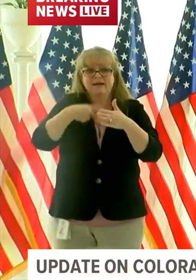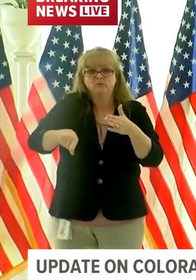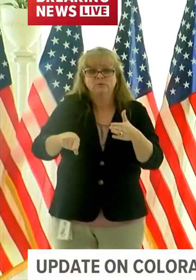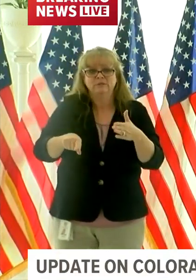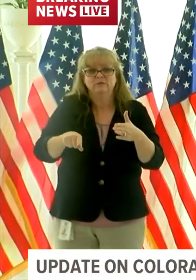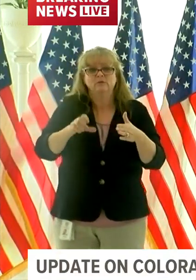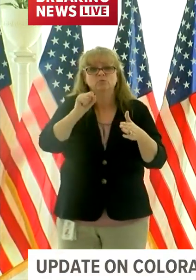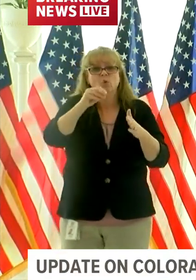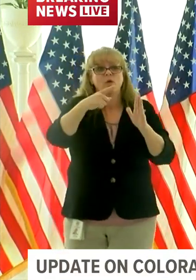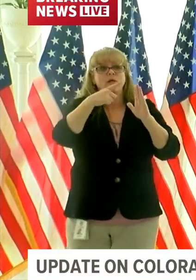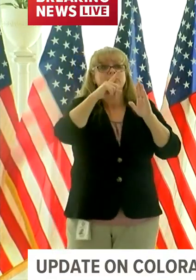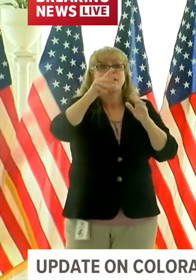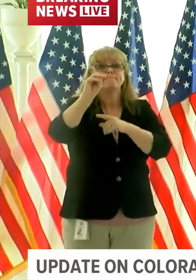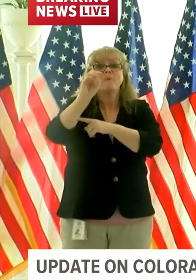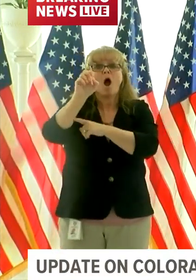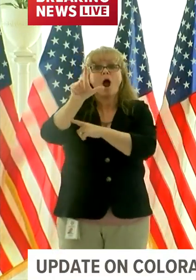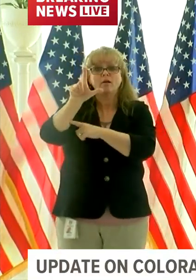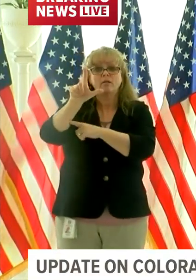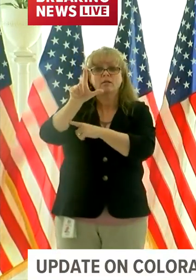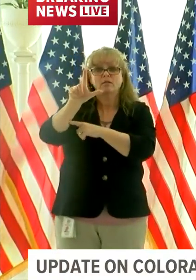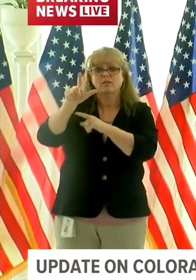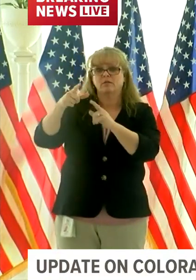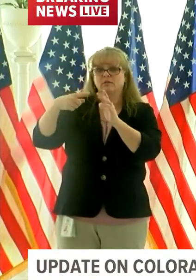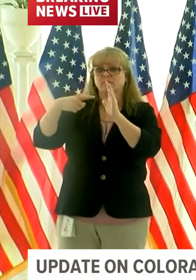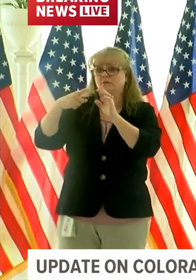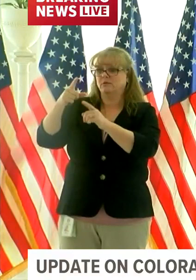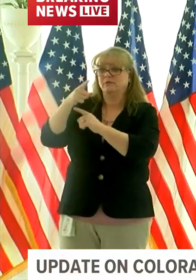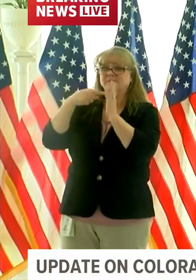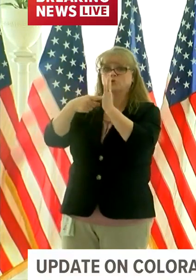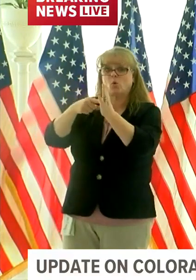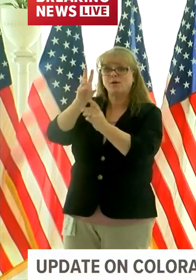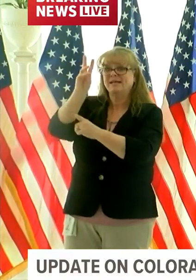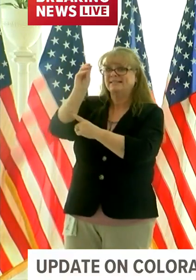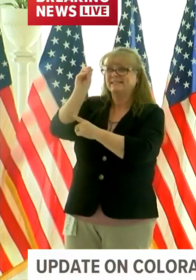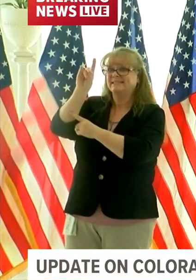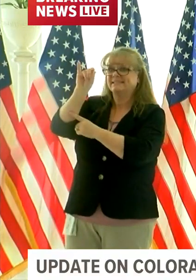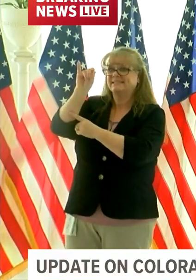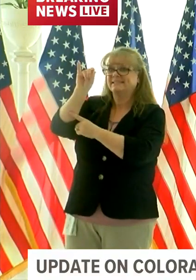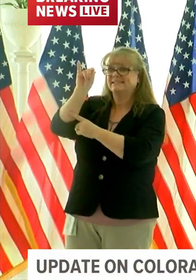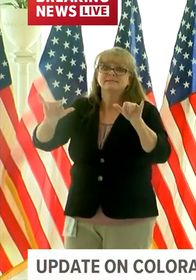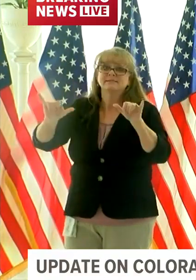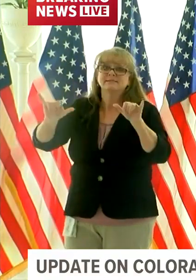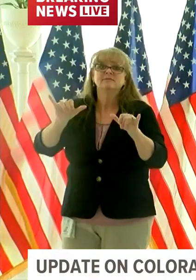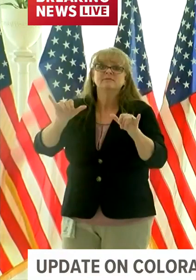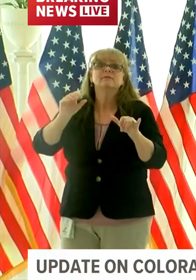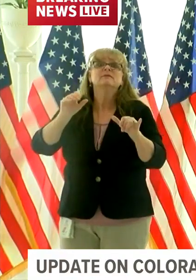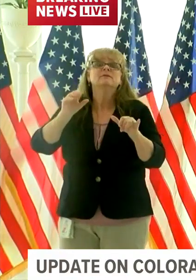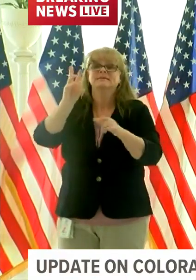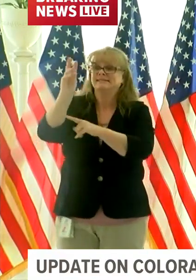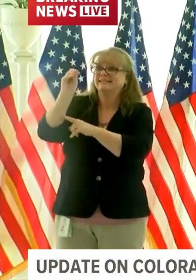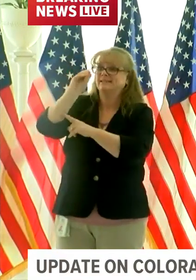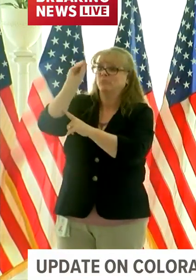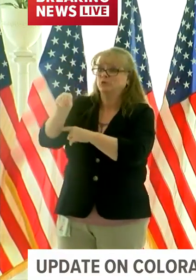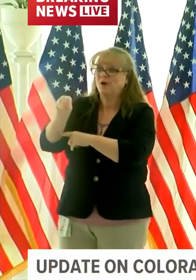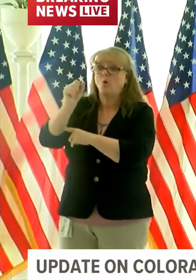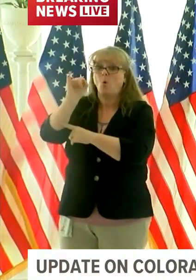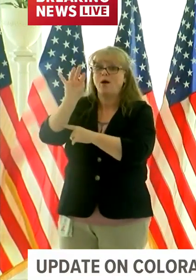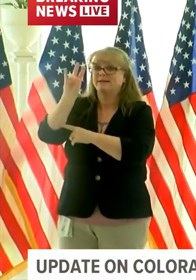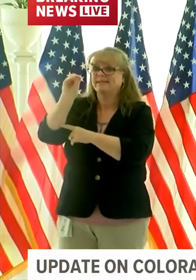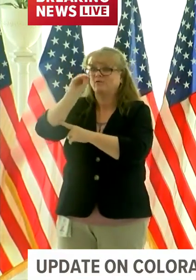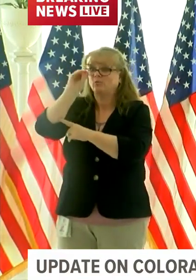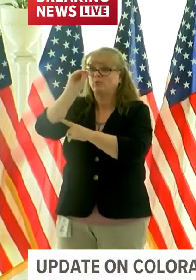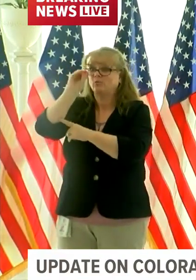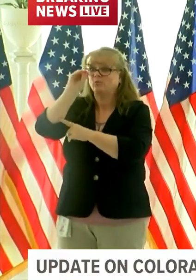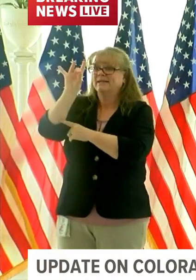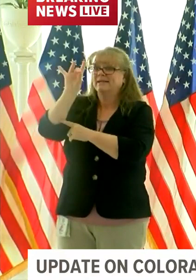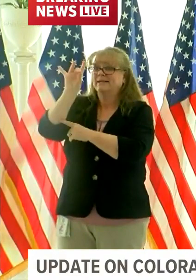based on whether 60% of folks are staying at home, 70% or 80%. Now, it's a little more granular than that. It's not the